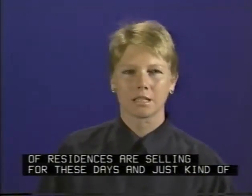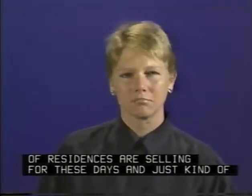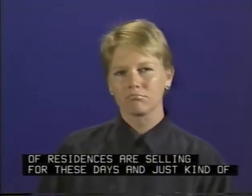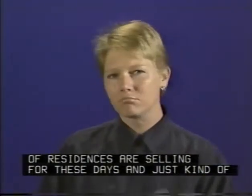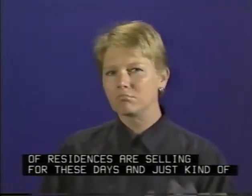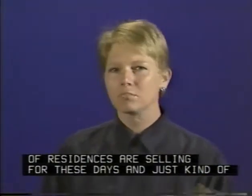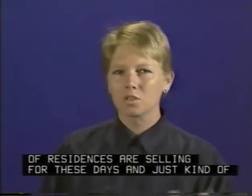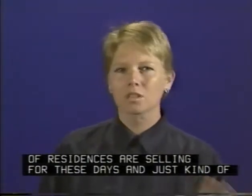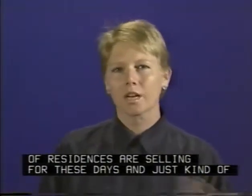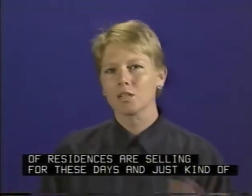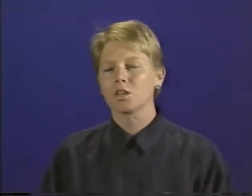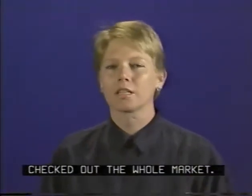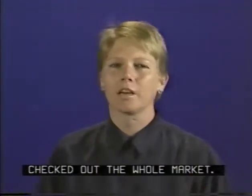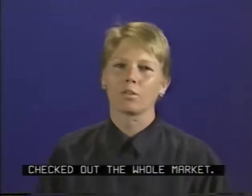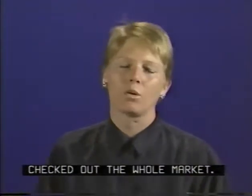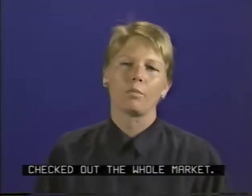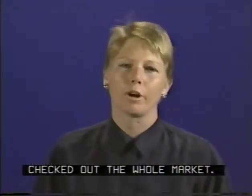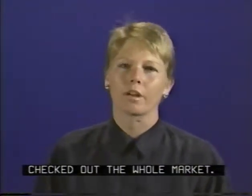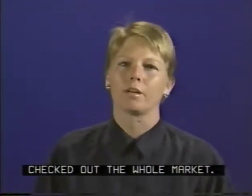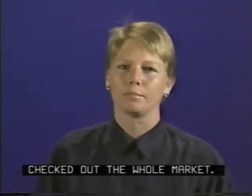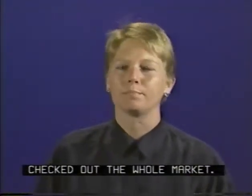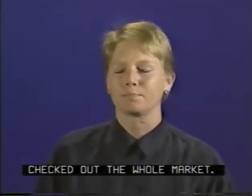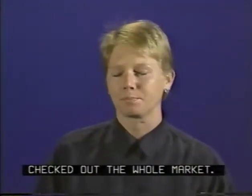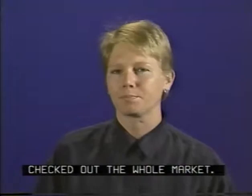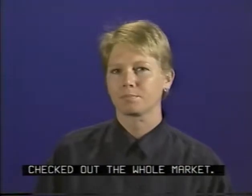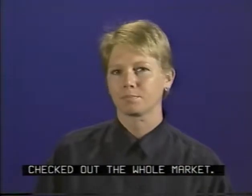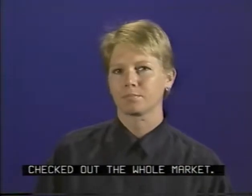and just kind of checked out the whole market.